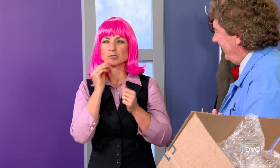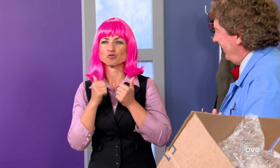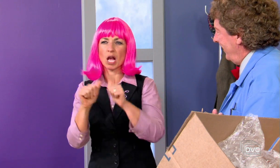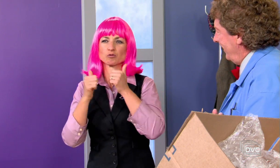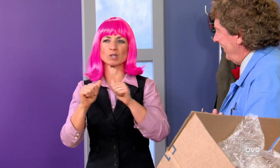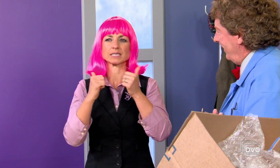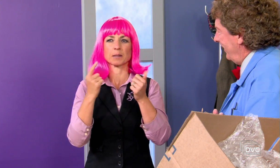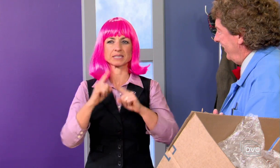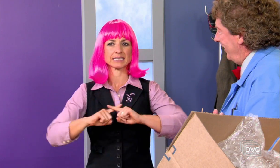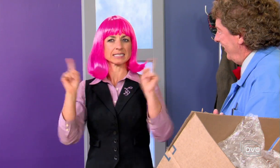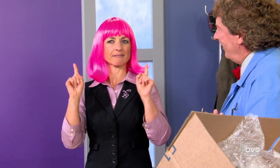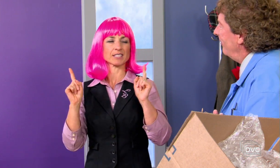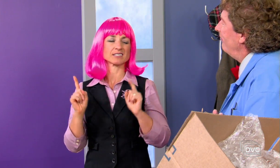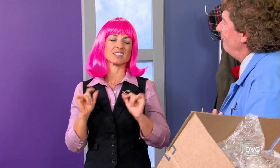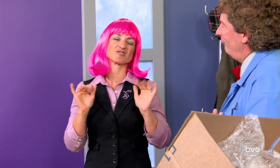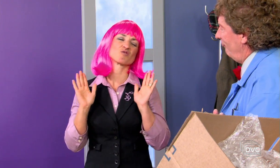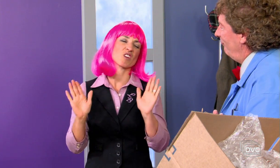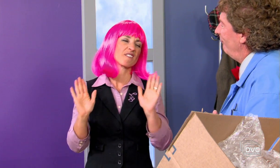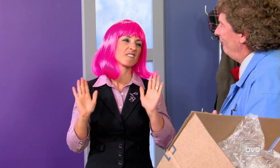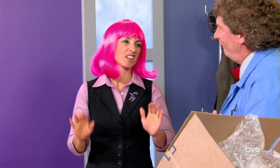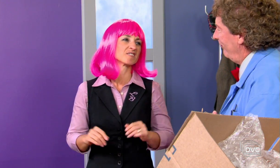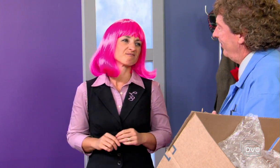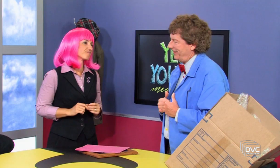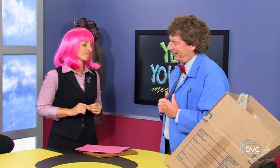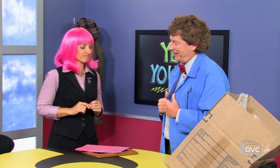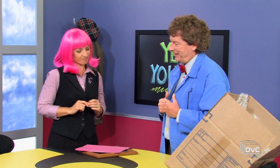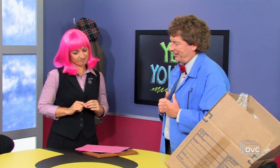trying something new and different. It's really wonderful.